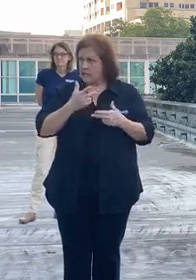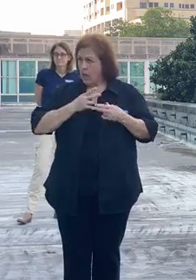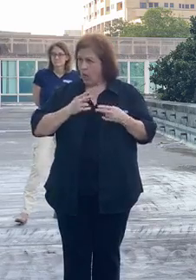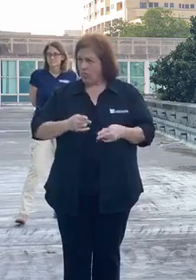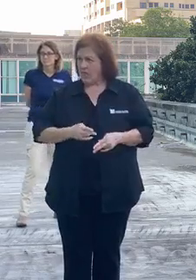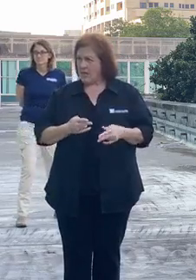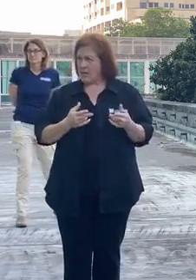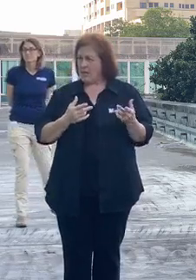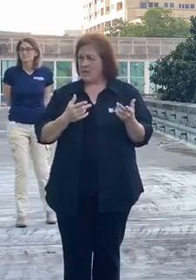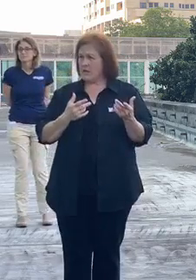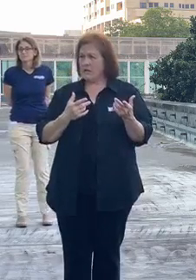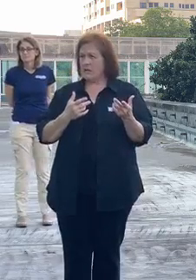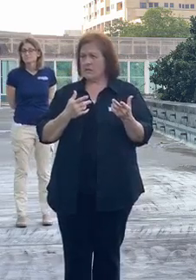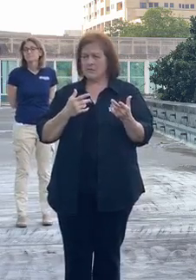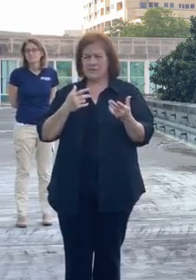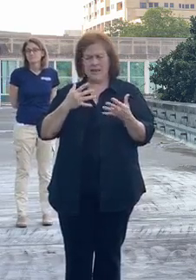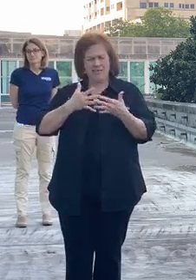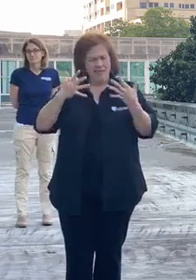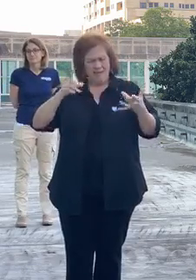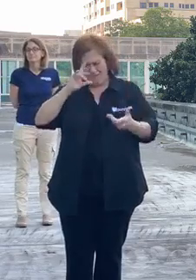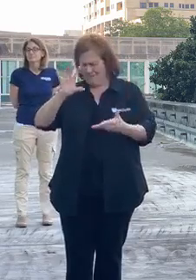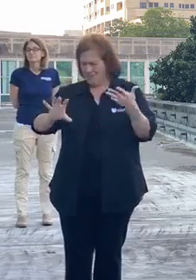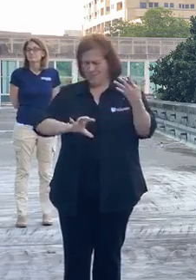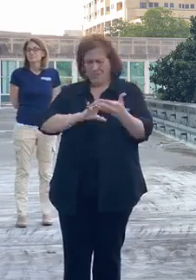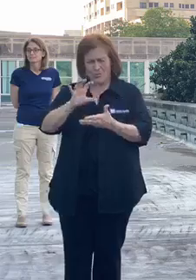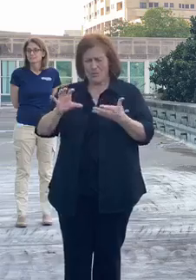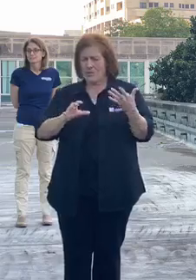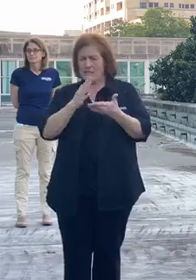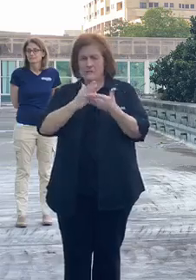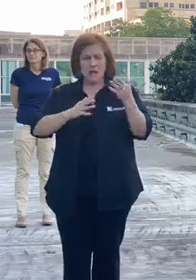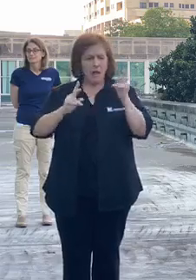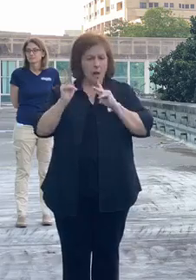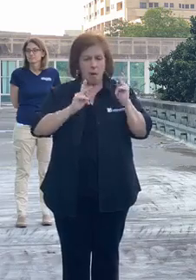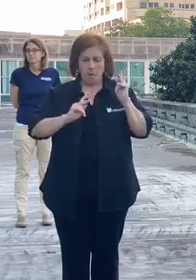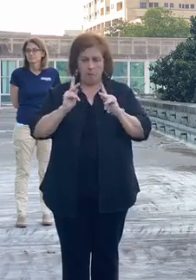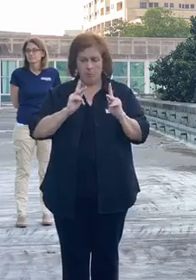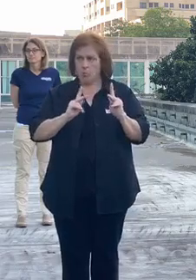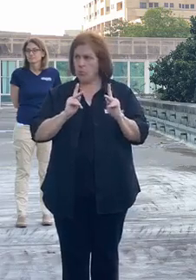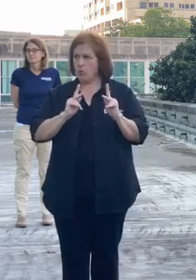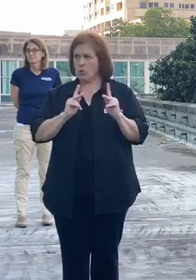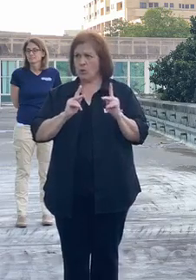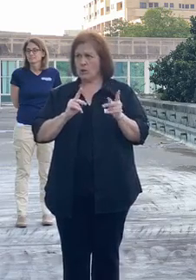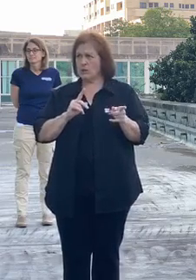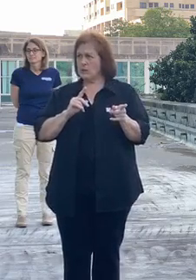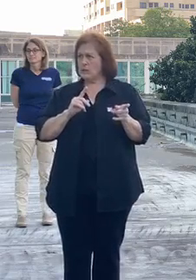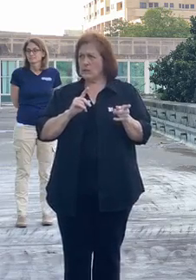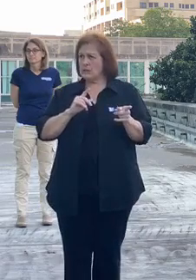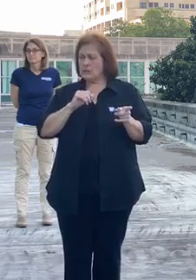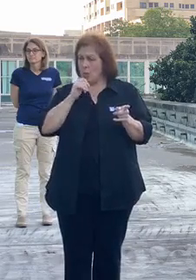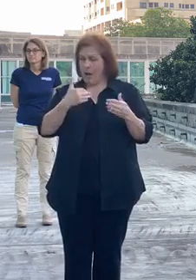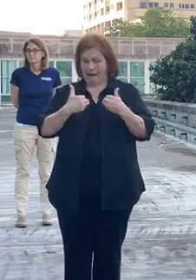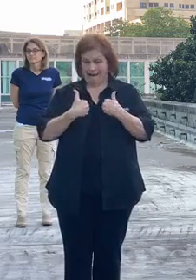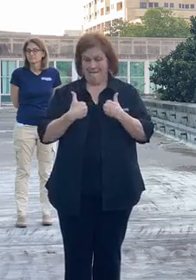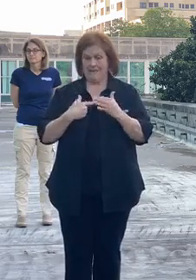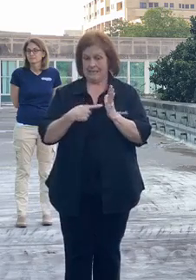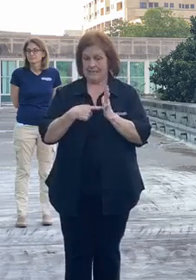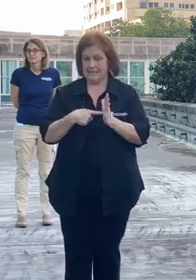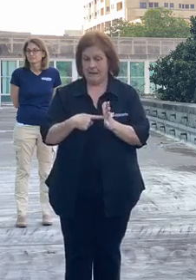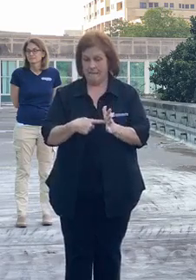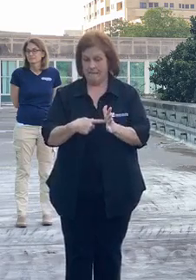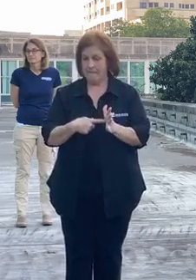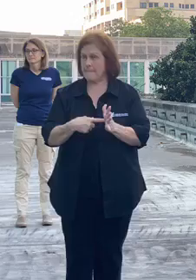healthy, because it's many confusion about that, because some people they don't have the symptoms like